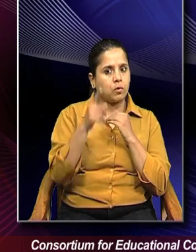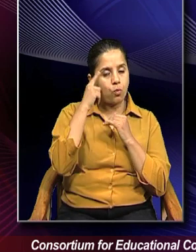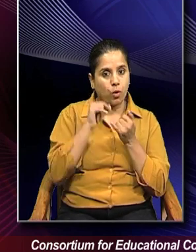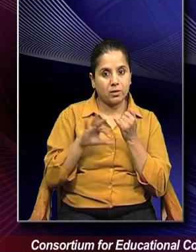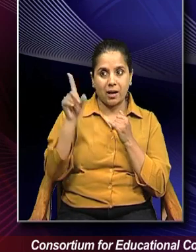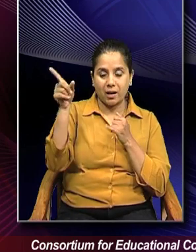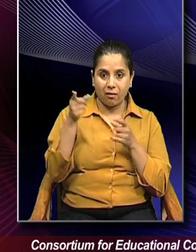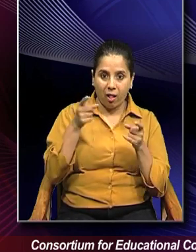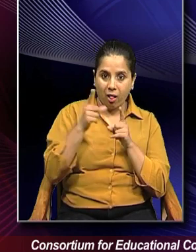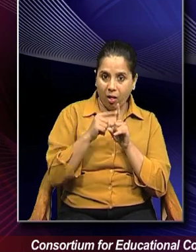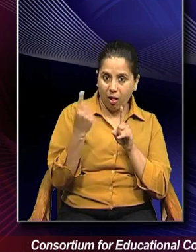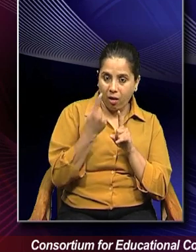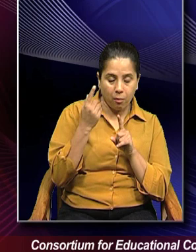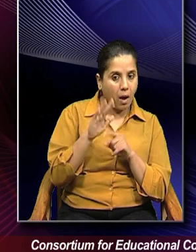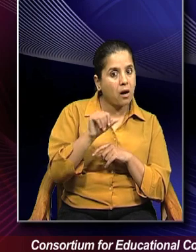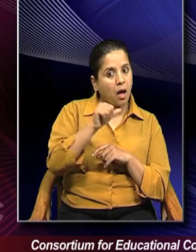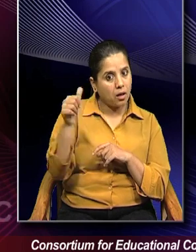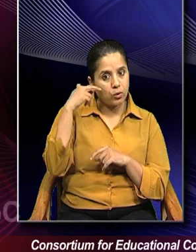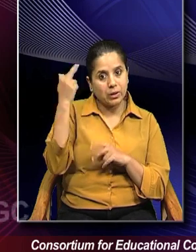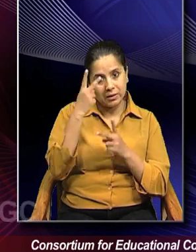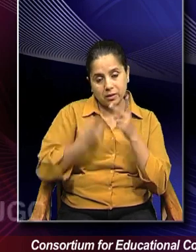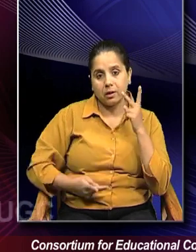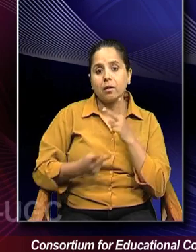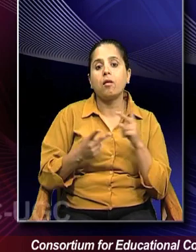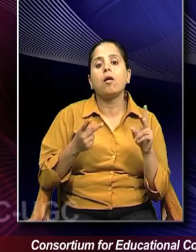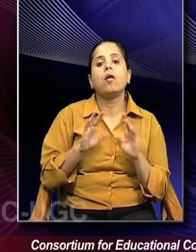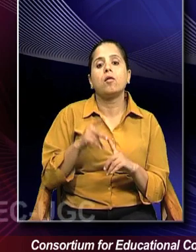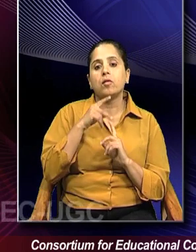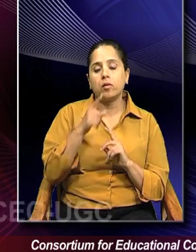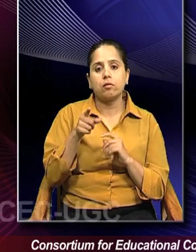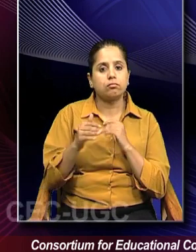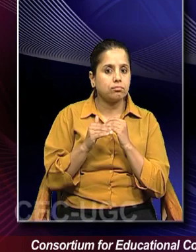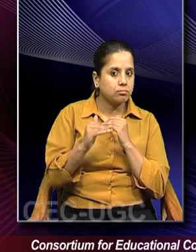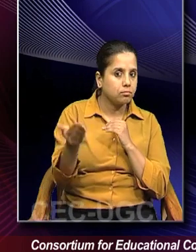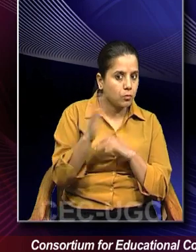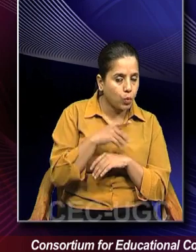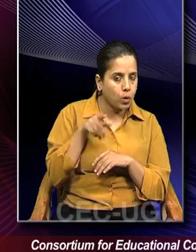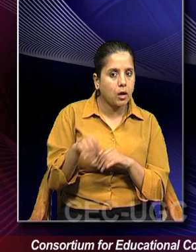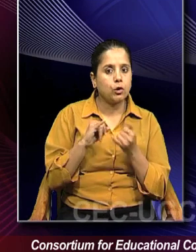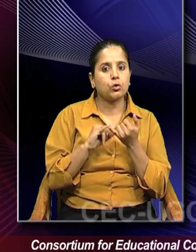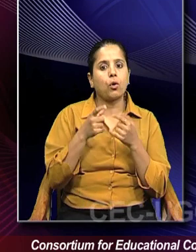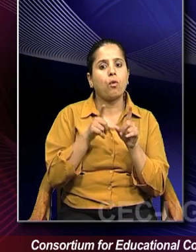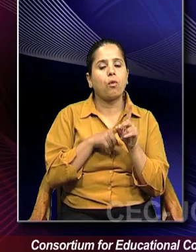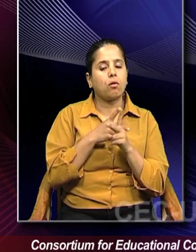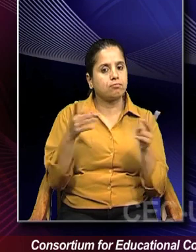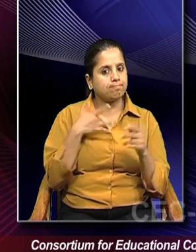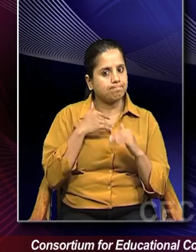states, but by many other factors. They are sustained by sovereignty,